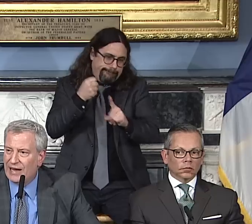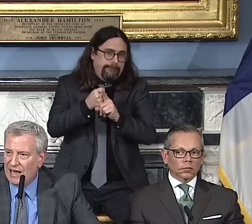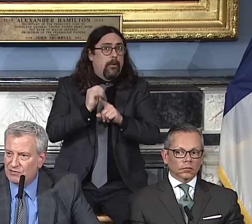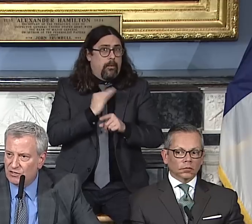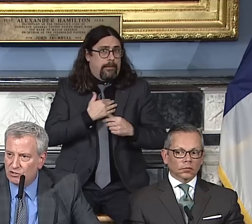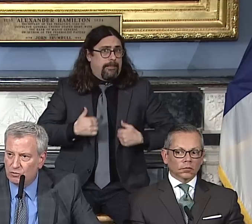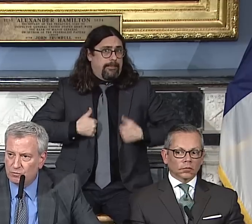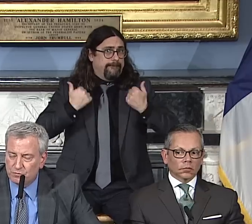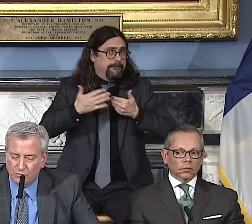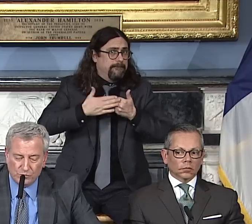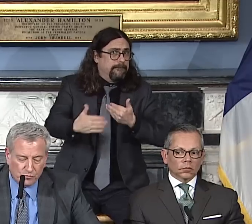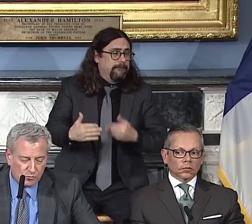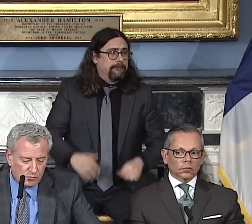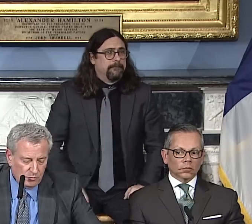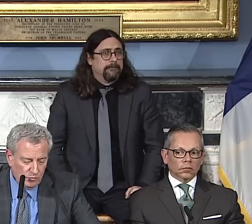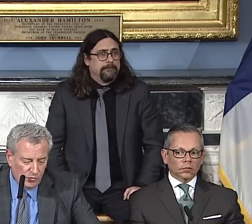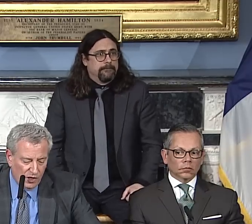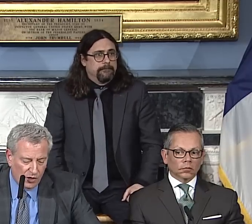it's something we have to do.